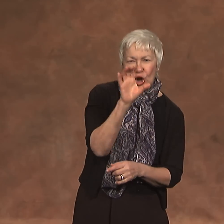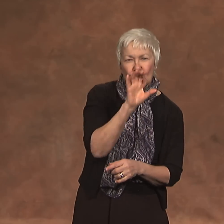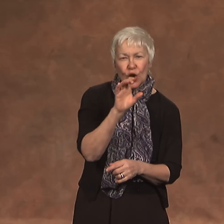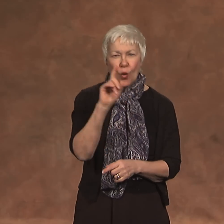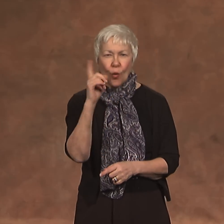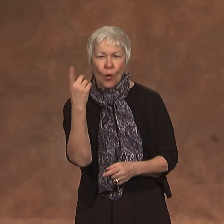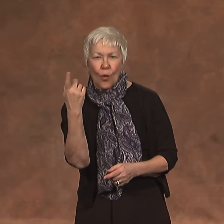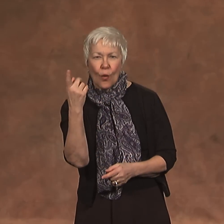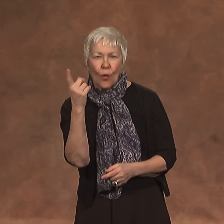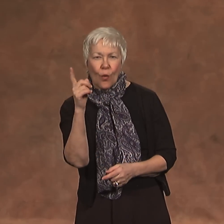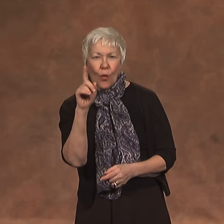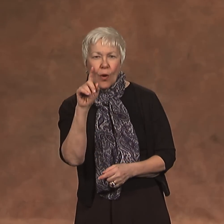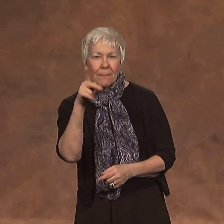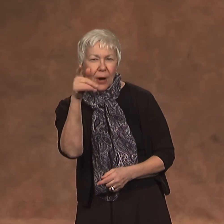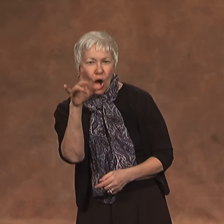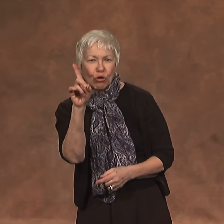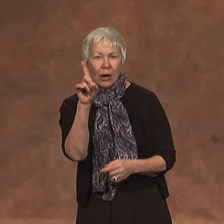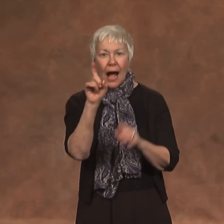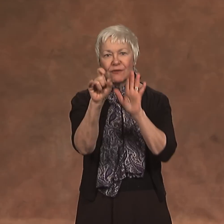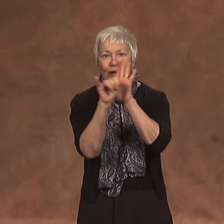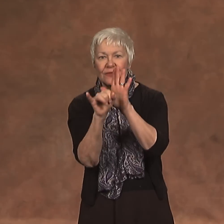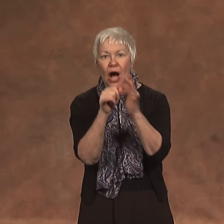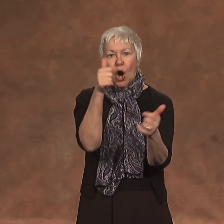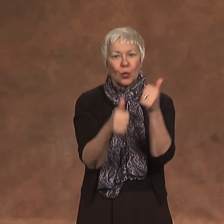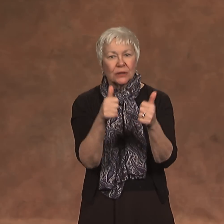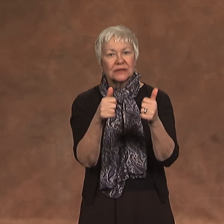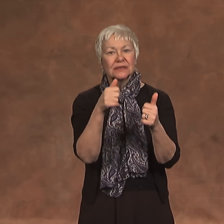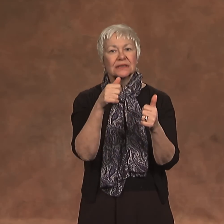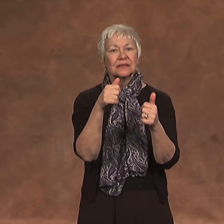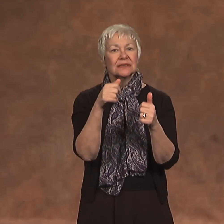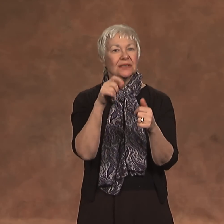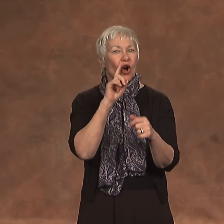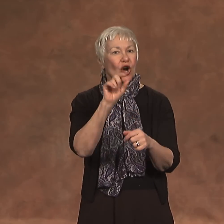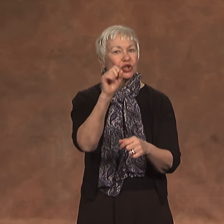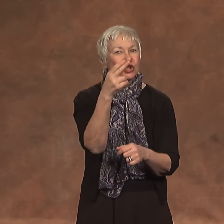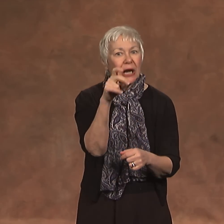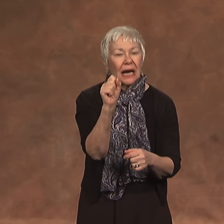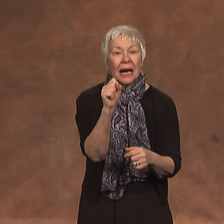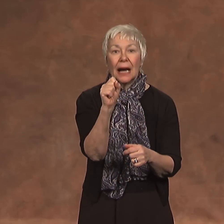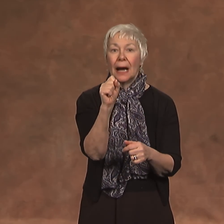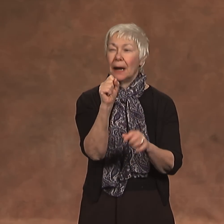attention. They have to determine which word matches which shape.